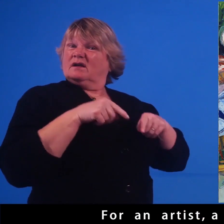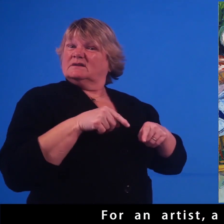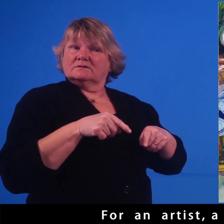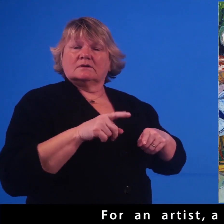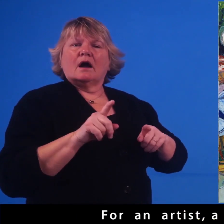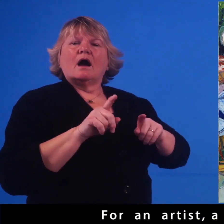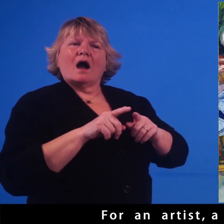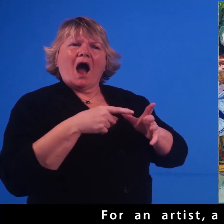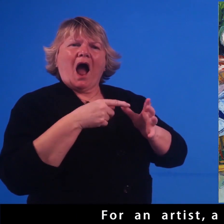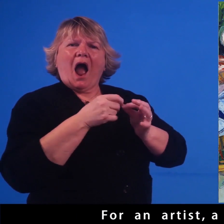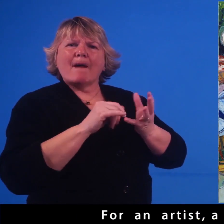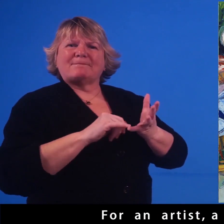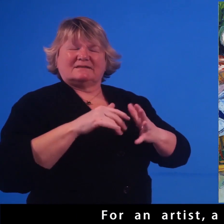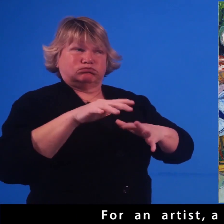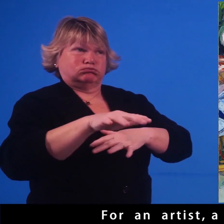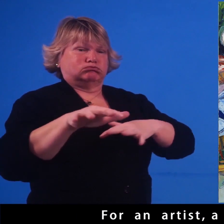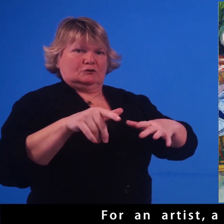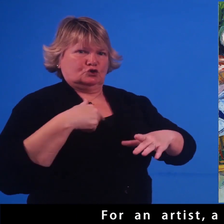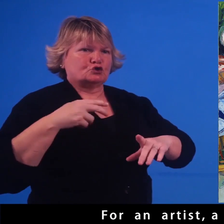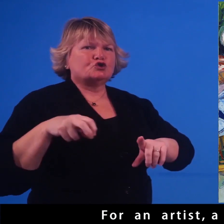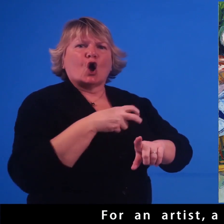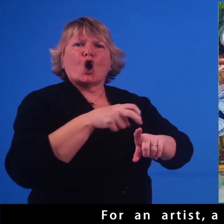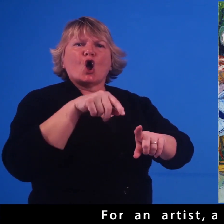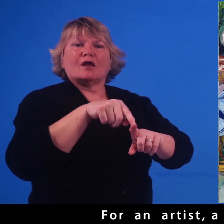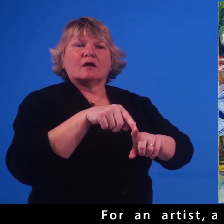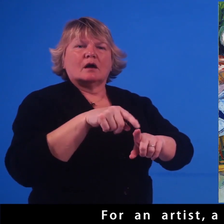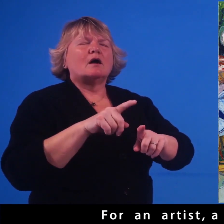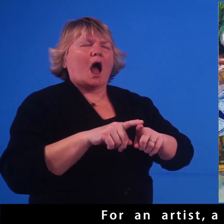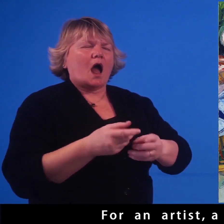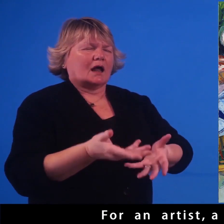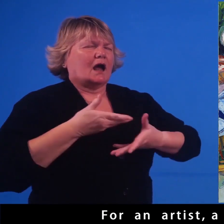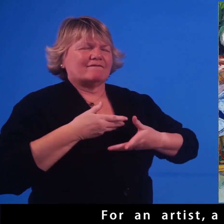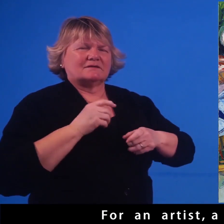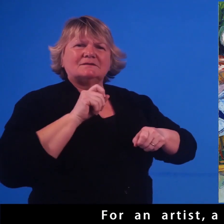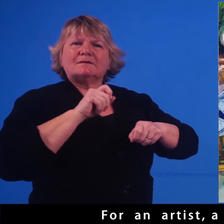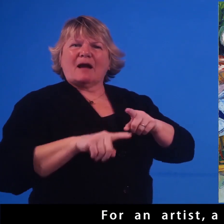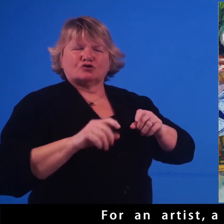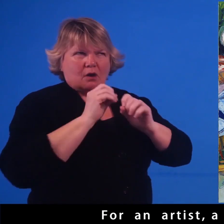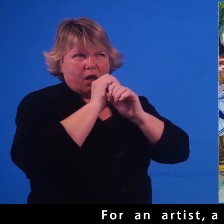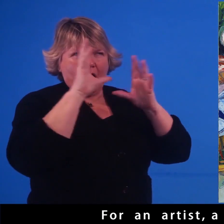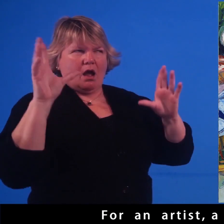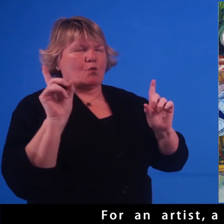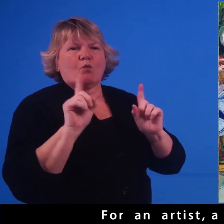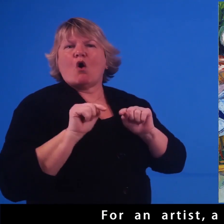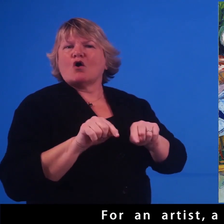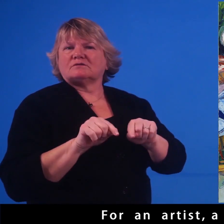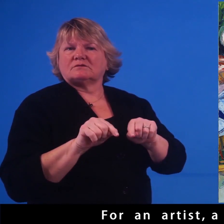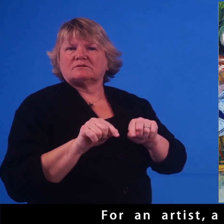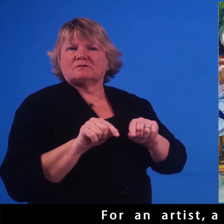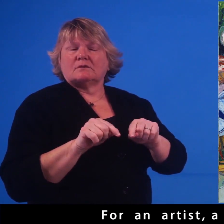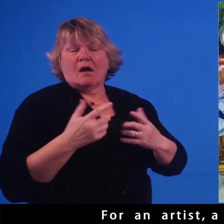For an artist, a journey into the abyss can bring special insights.